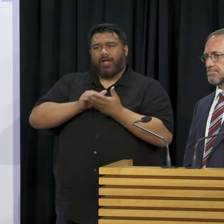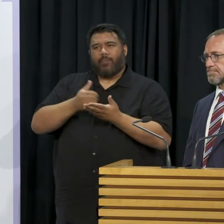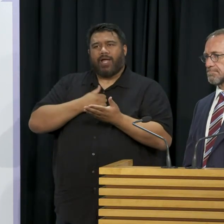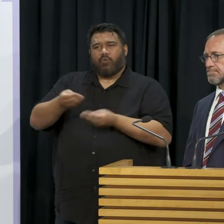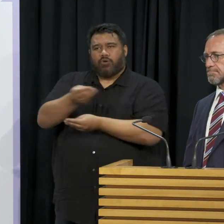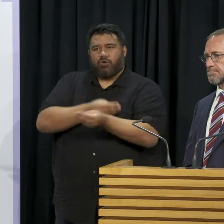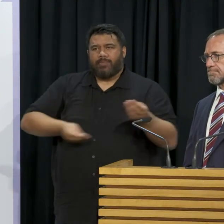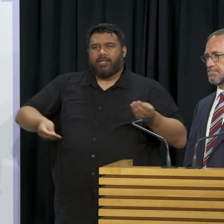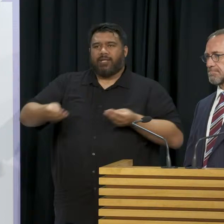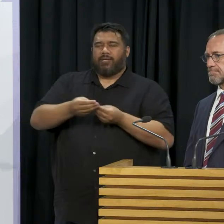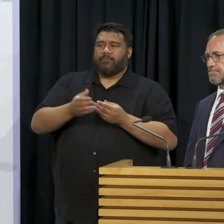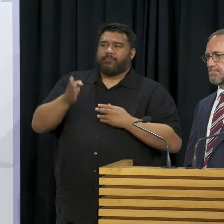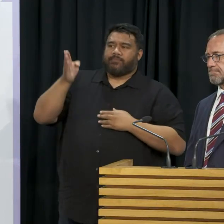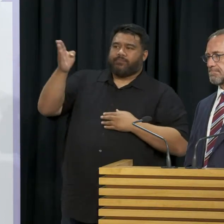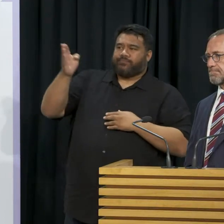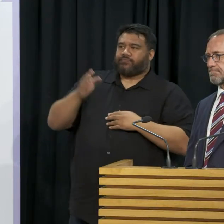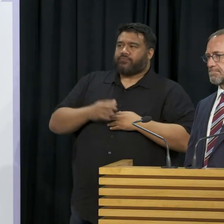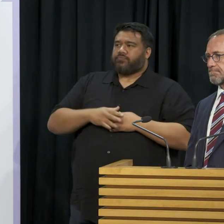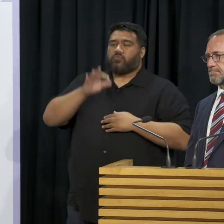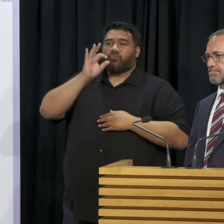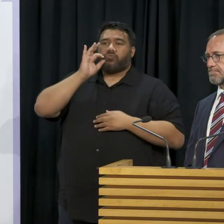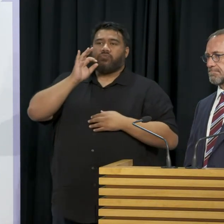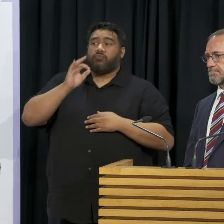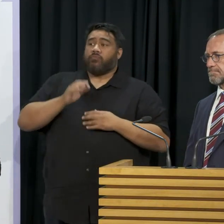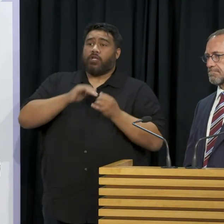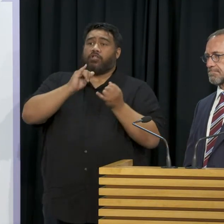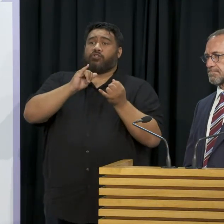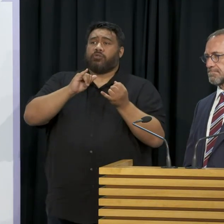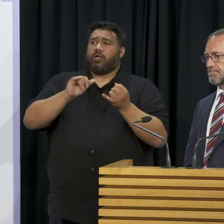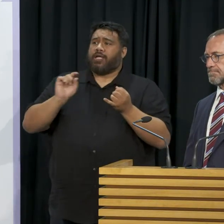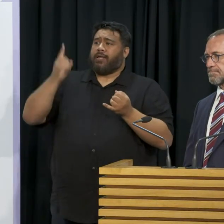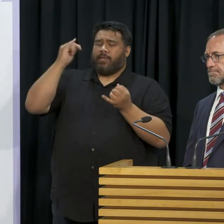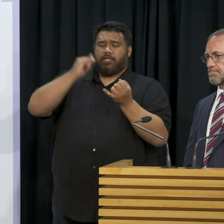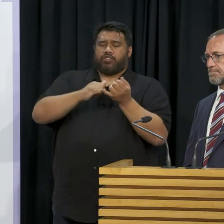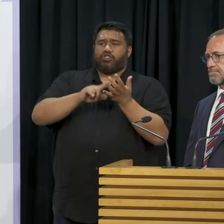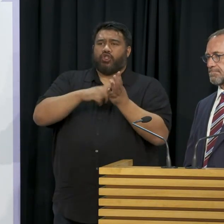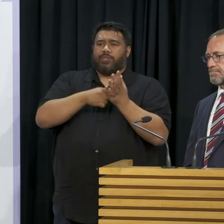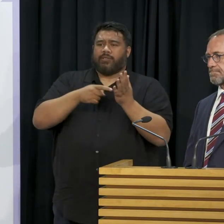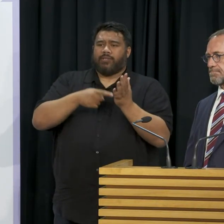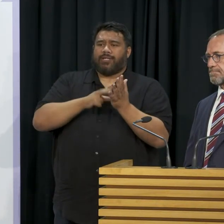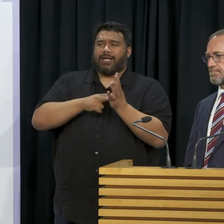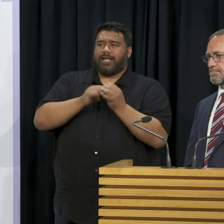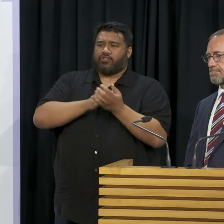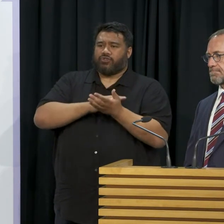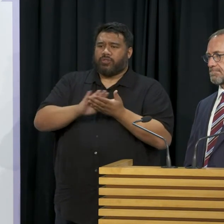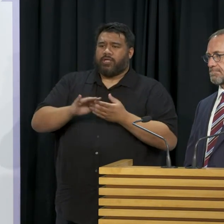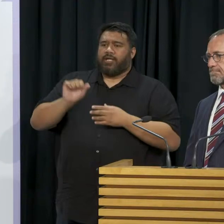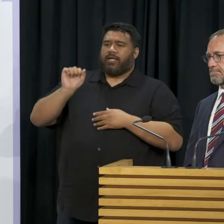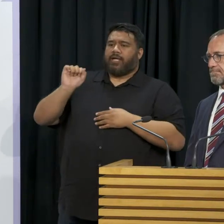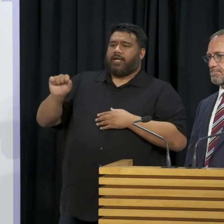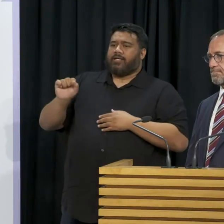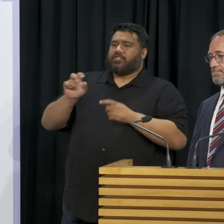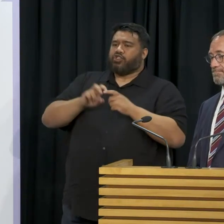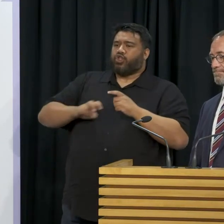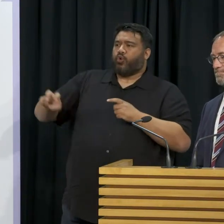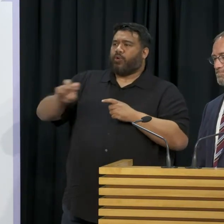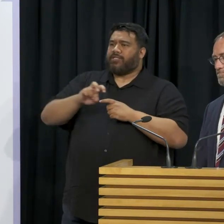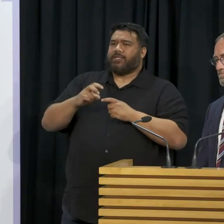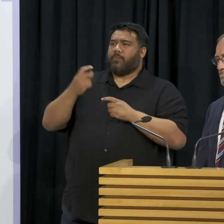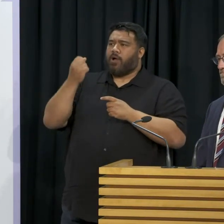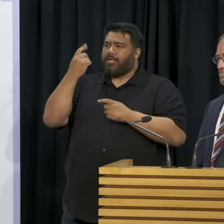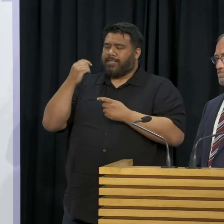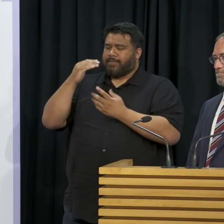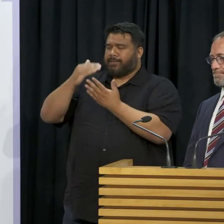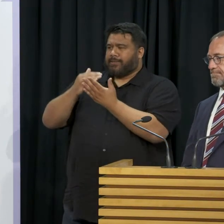update on the tourism package that Stuart Nash was bringing to Cabinet and sort of what the hold-up is there and if towns can expect support by winter? No, I